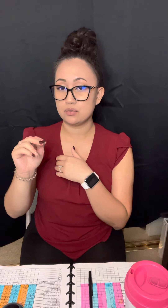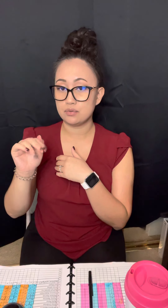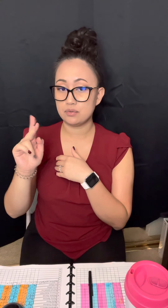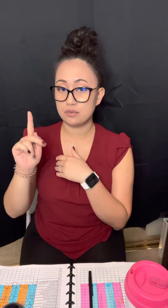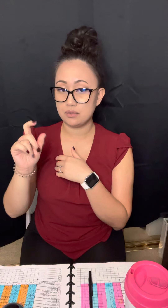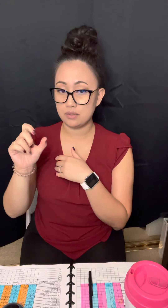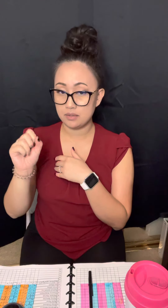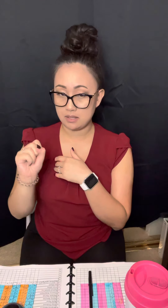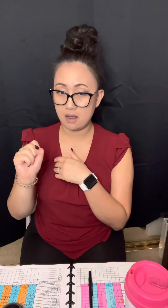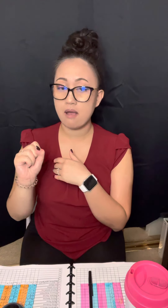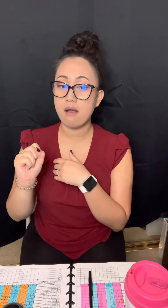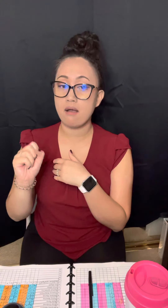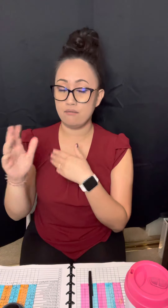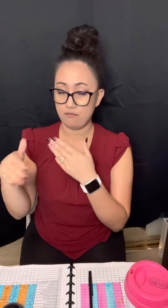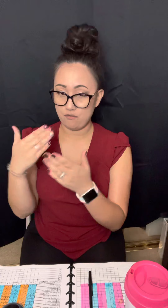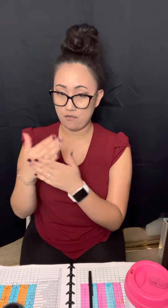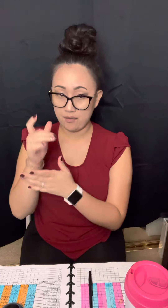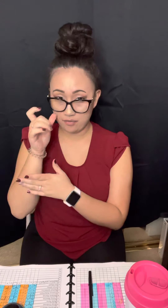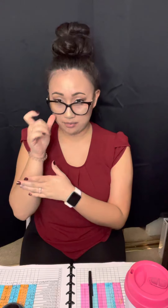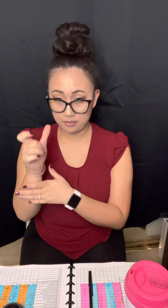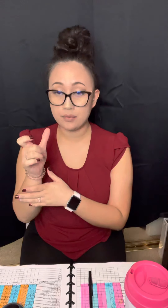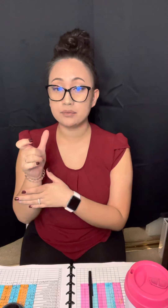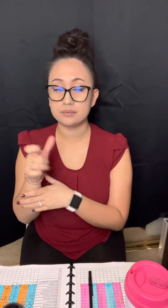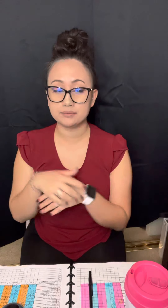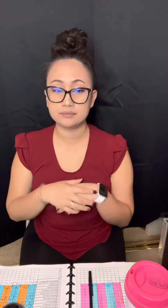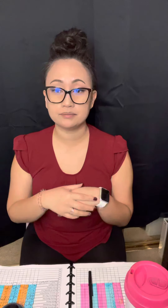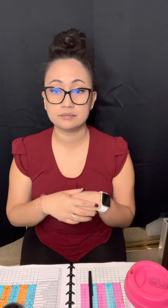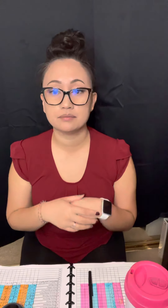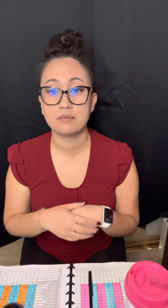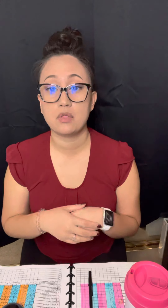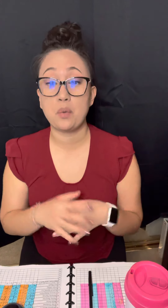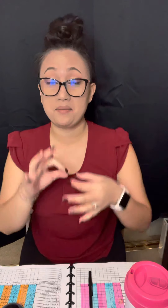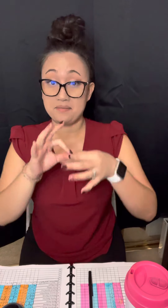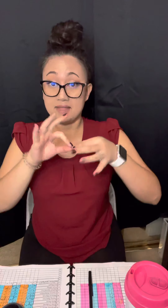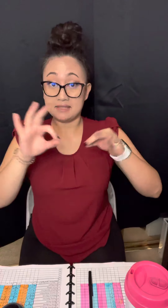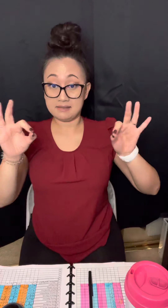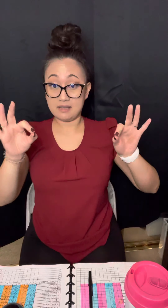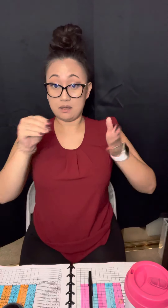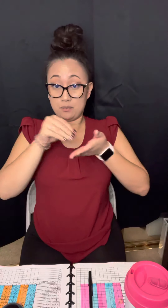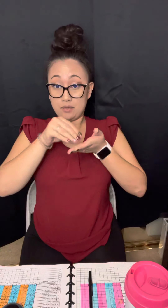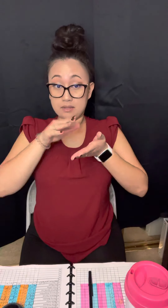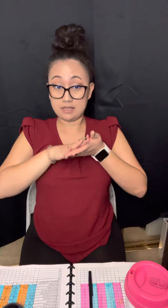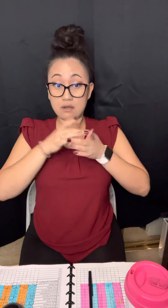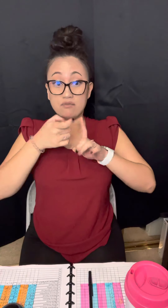I'm getting it right from my text, landed on the moon.